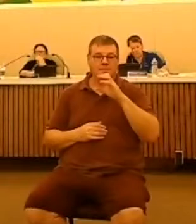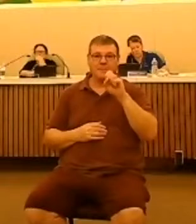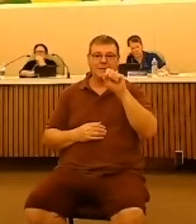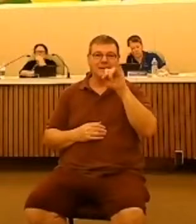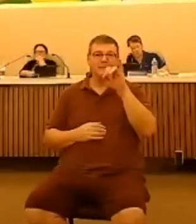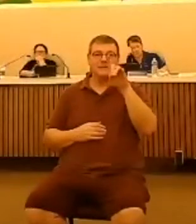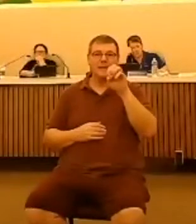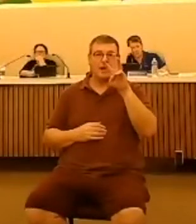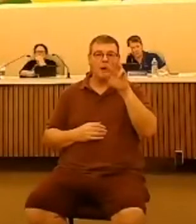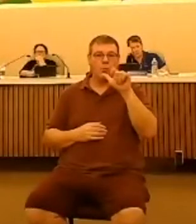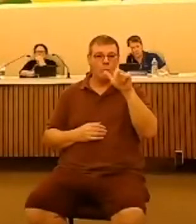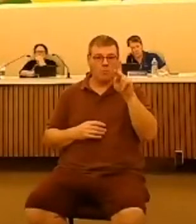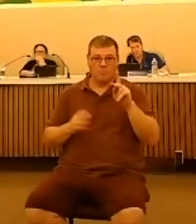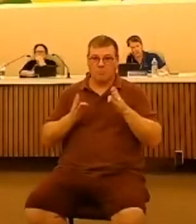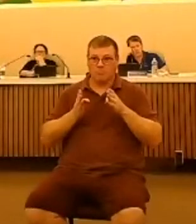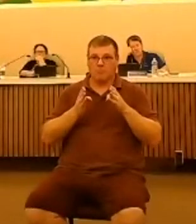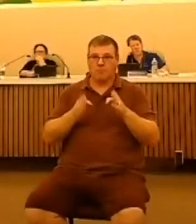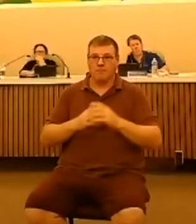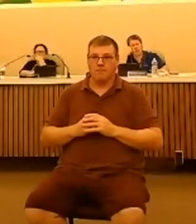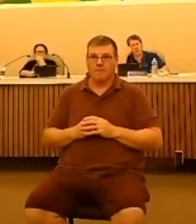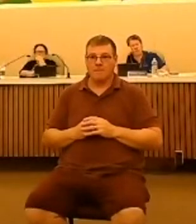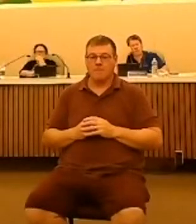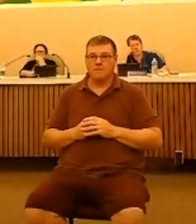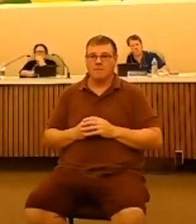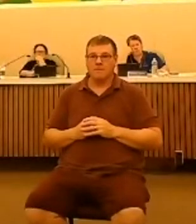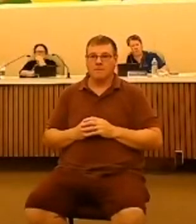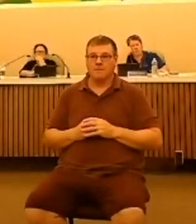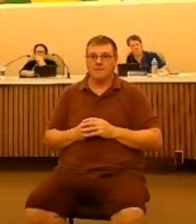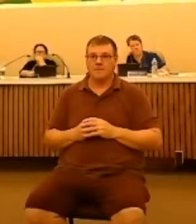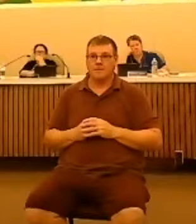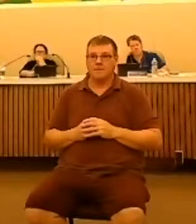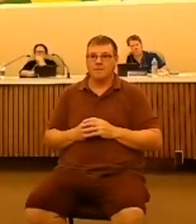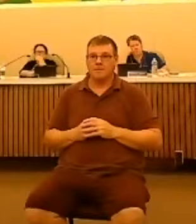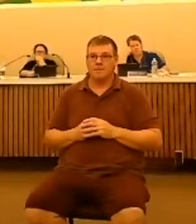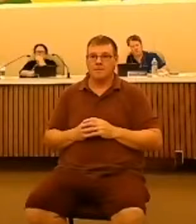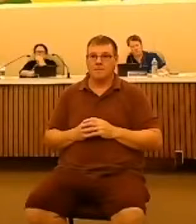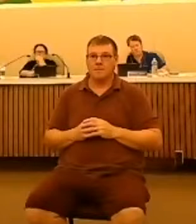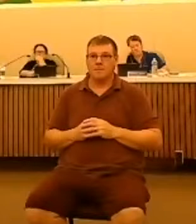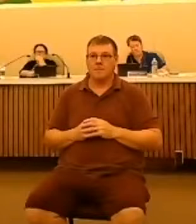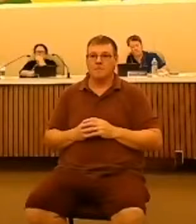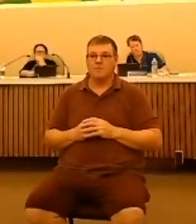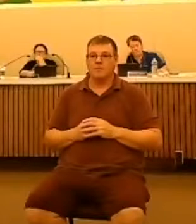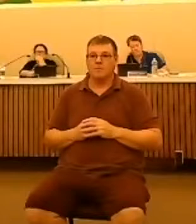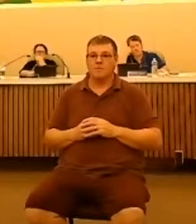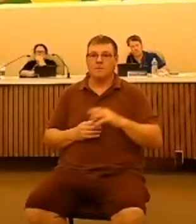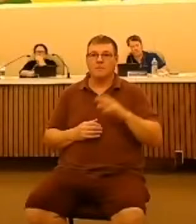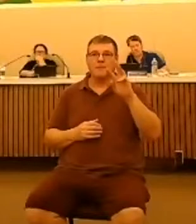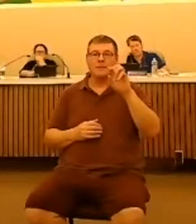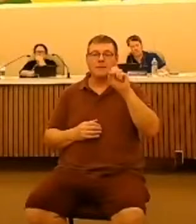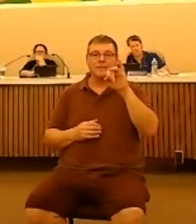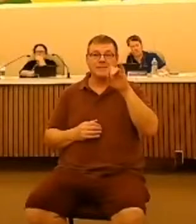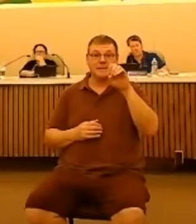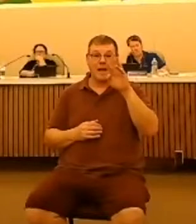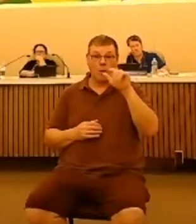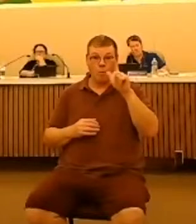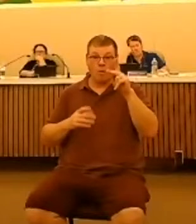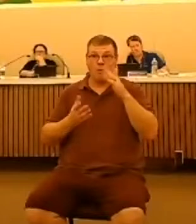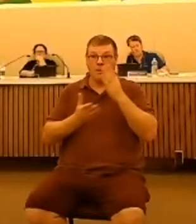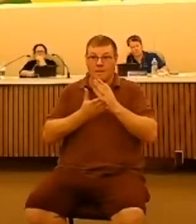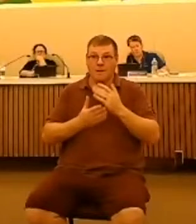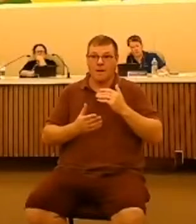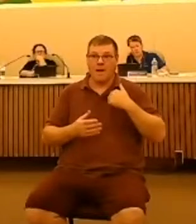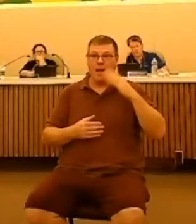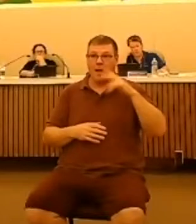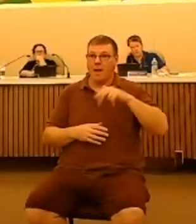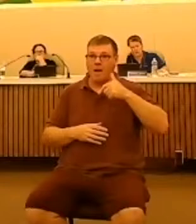issue, we The haven't sidewalk minded issue, I'm sorry. coming down. So the sidewalk issue stops it. I should know this by now. I